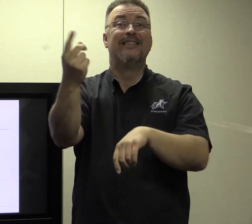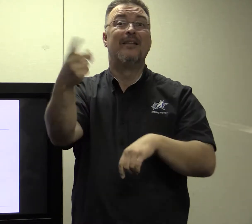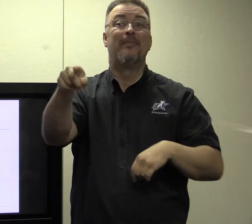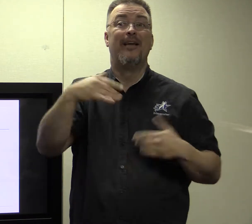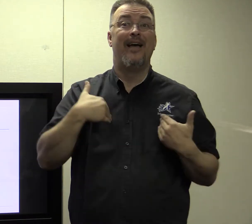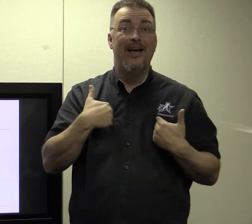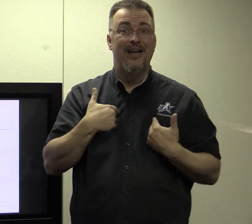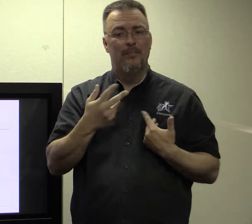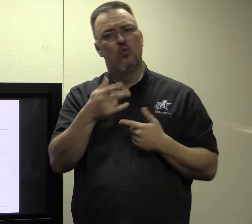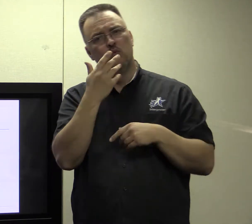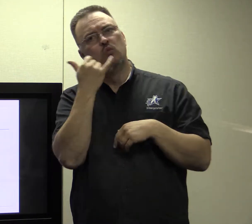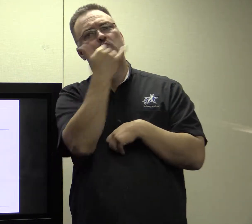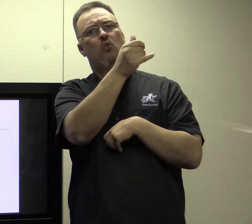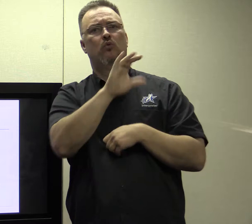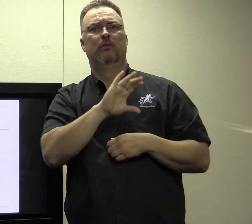away.